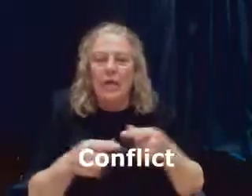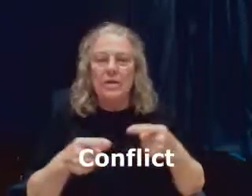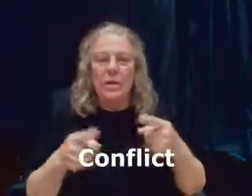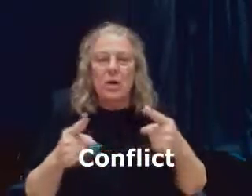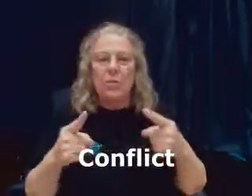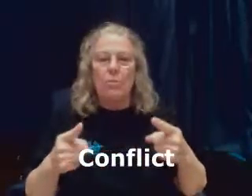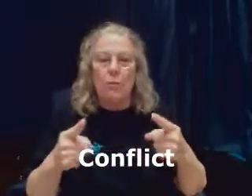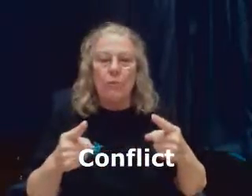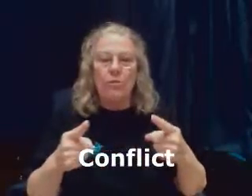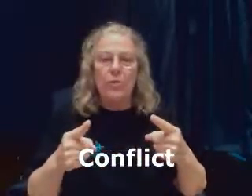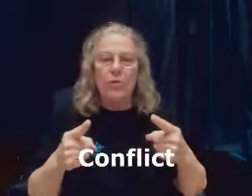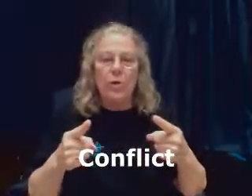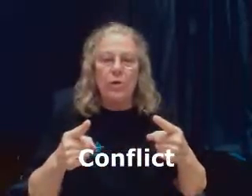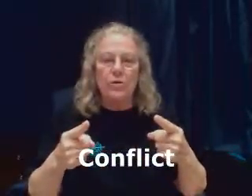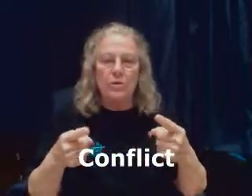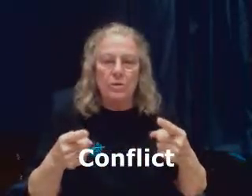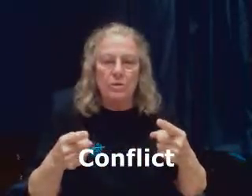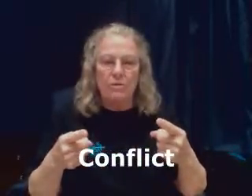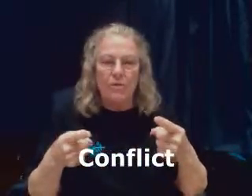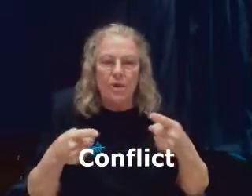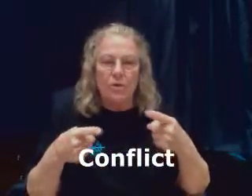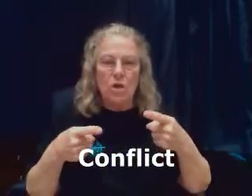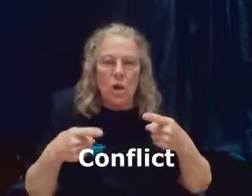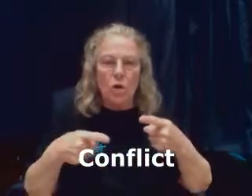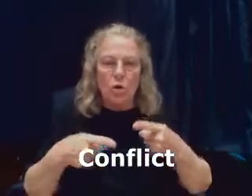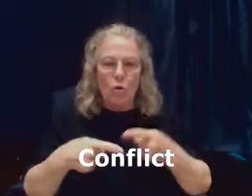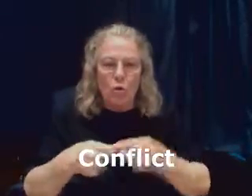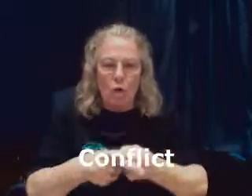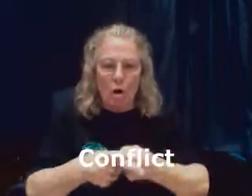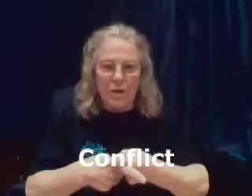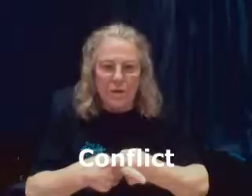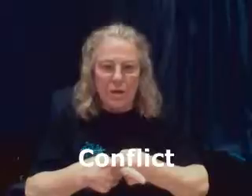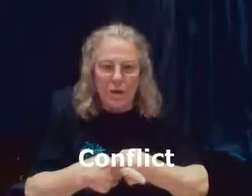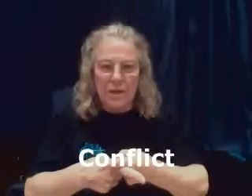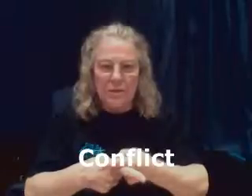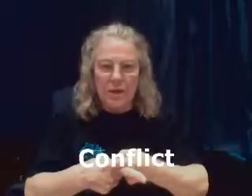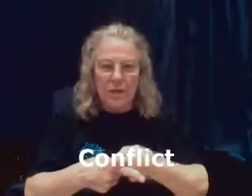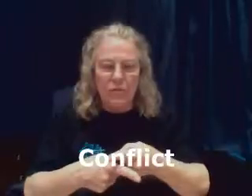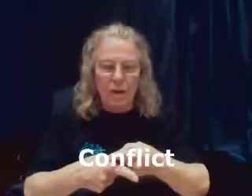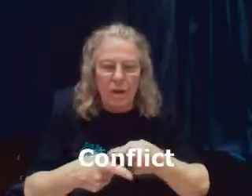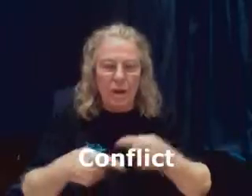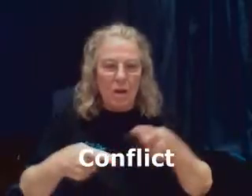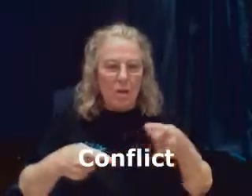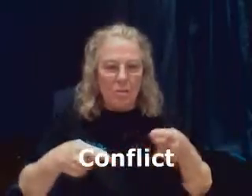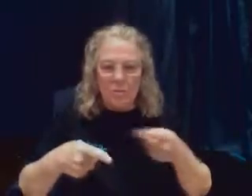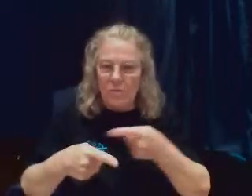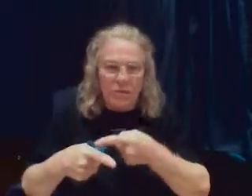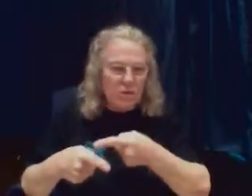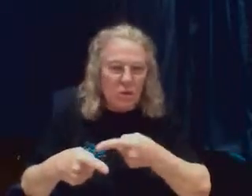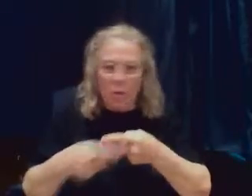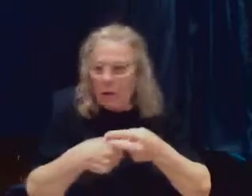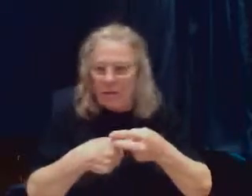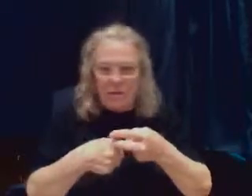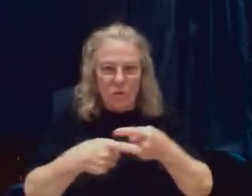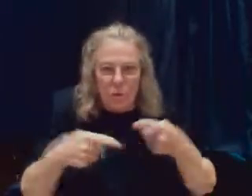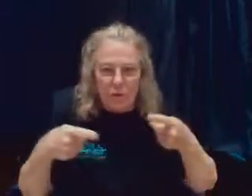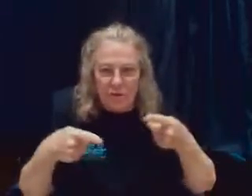Conflict. Both of your pointer fingers cross. It's like you've got this going and this going at the